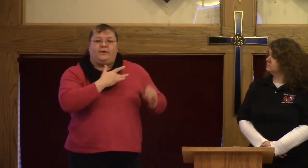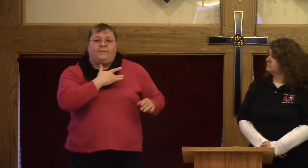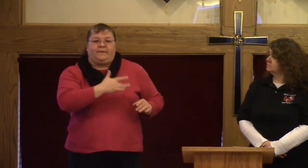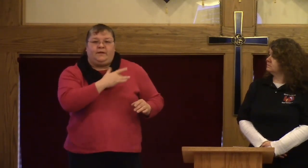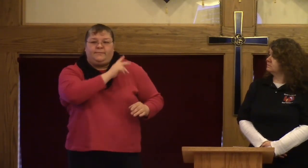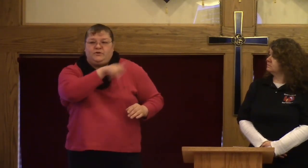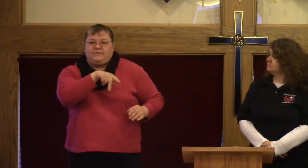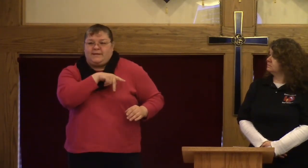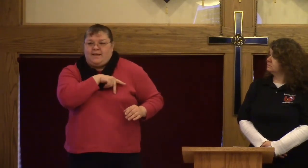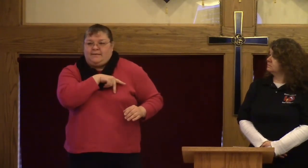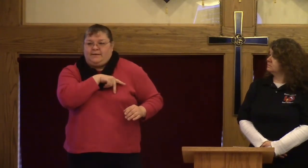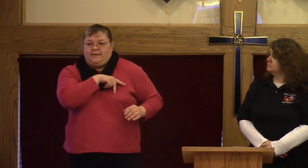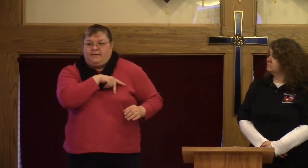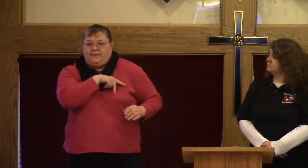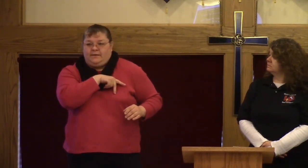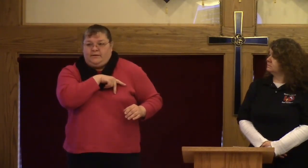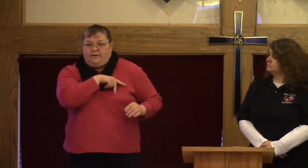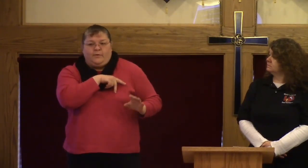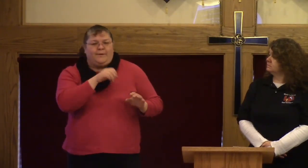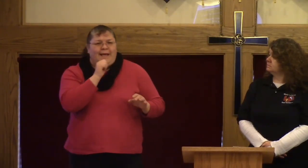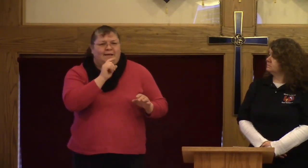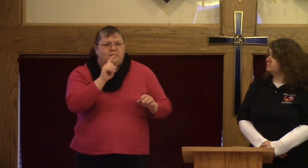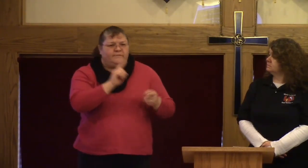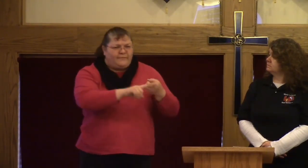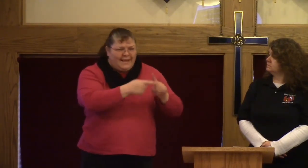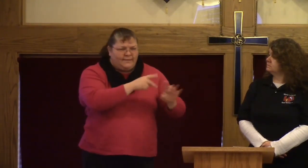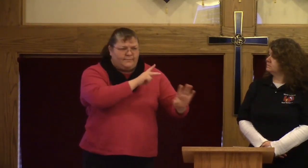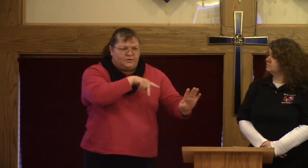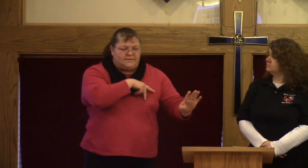we need to know what their personality,